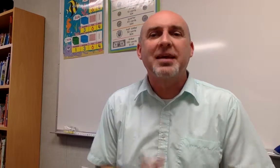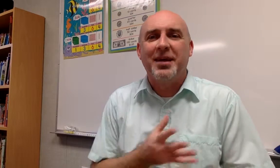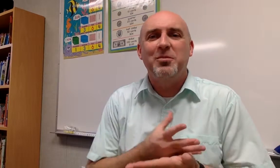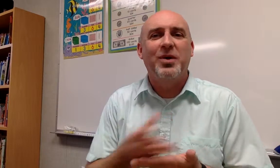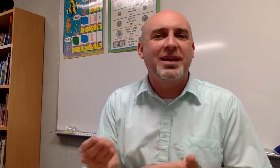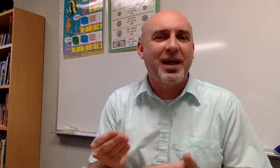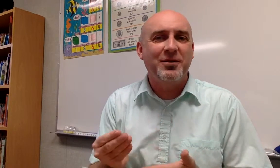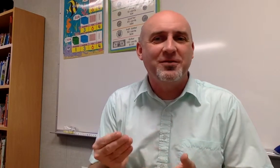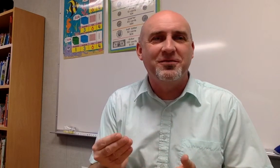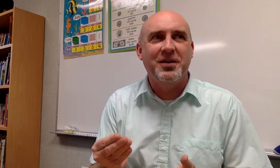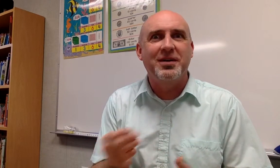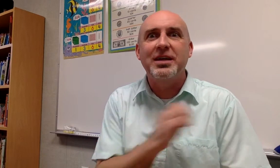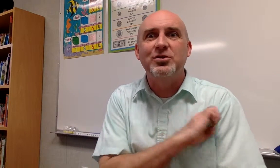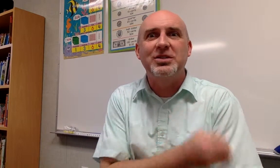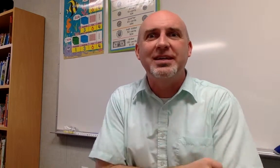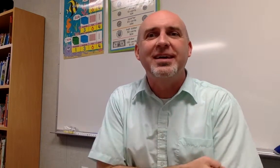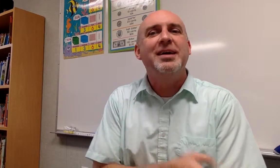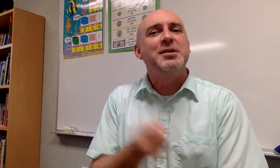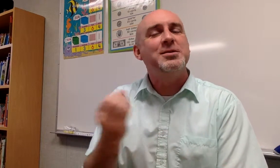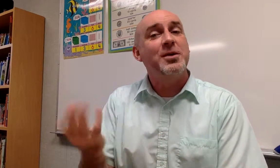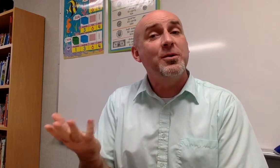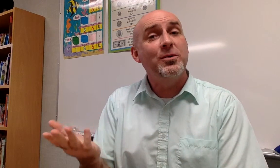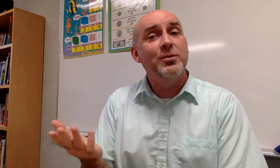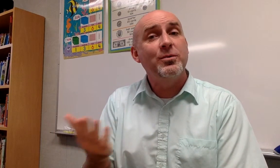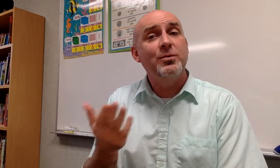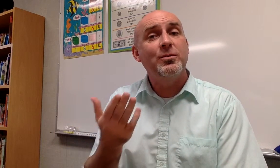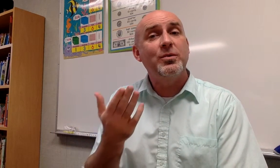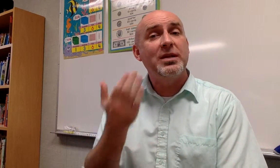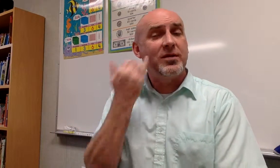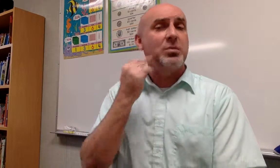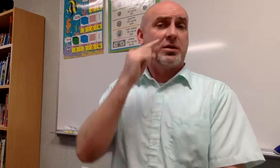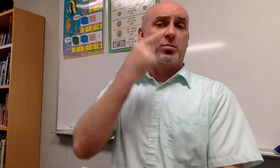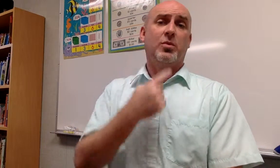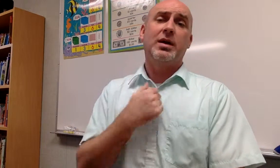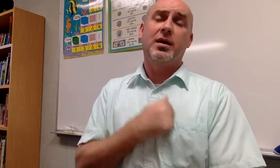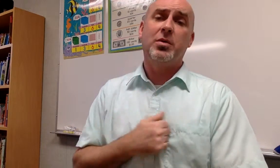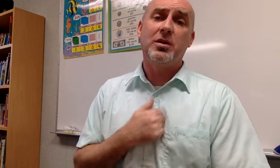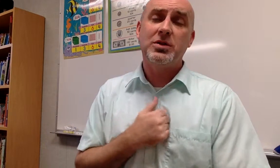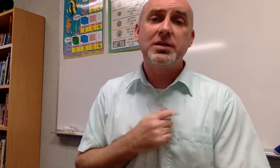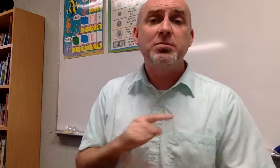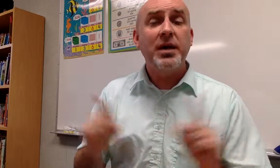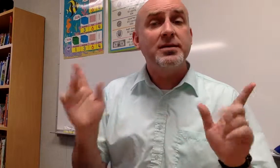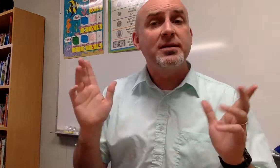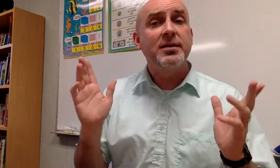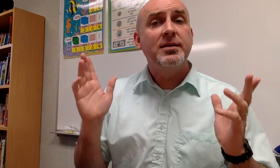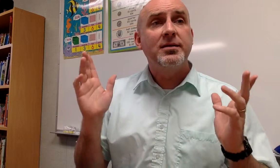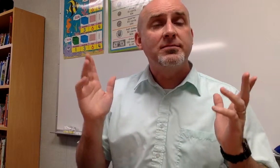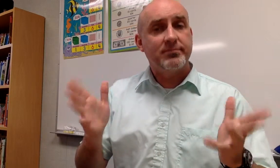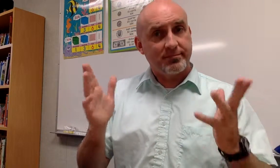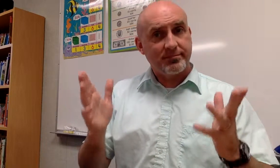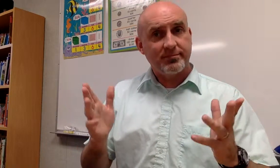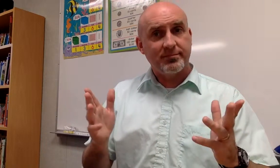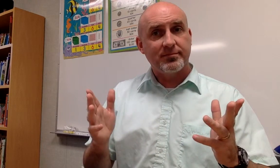I'm running out of energy. So if I'm a little boring, I apologize. But